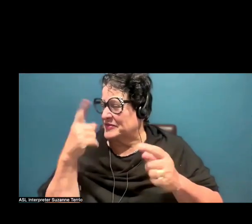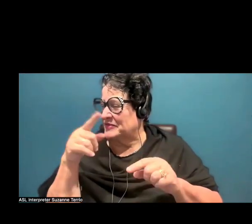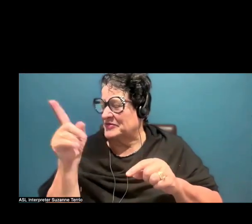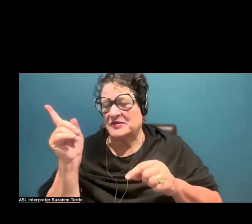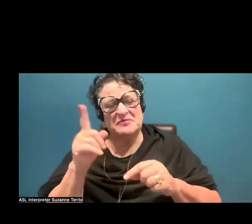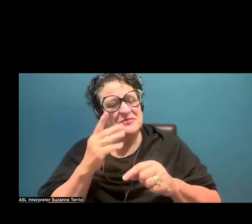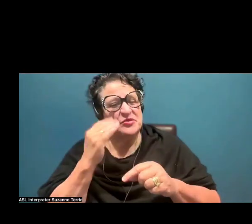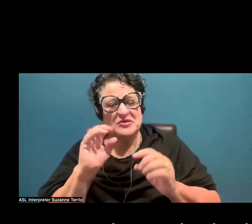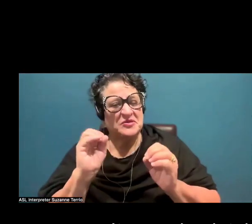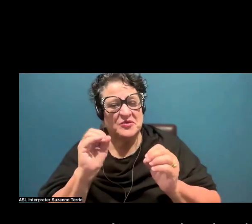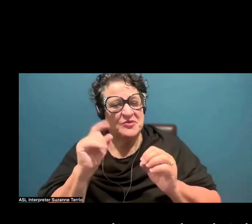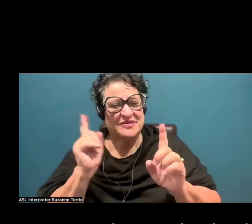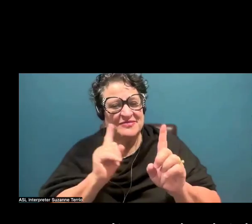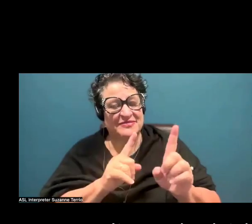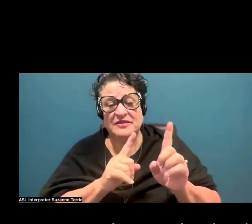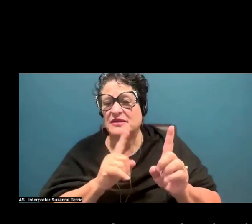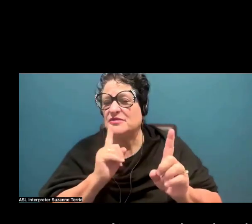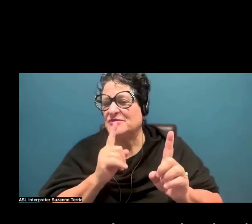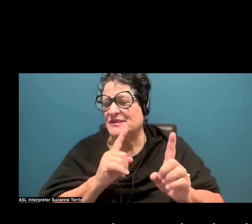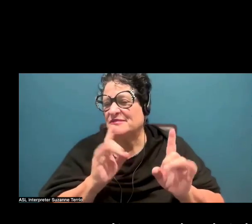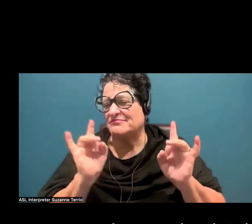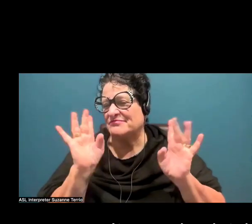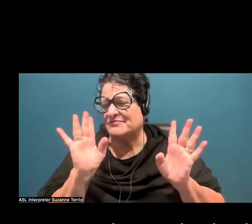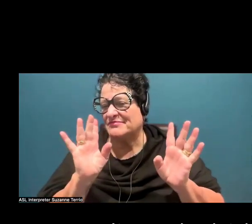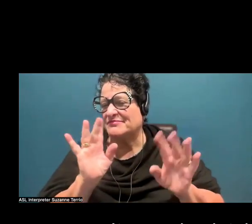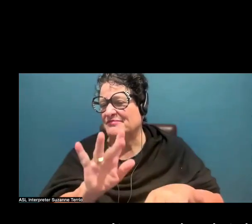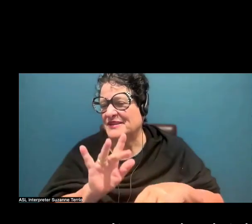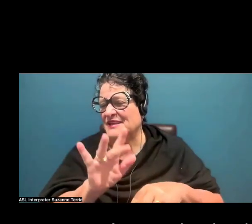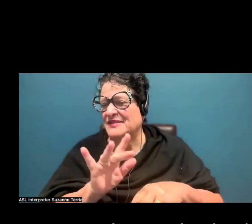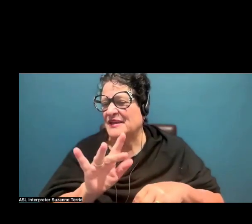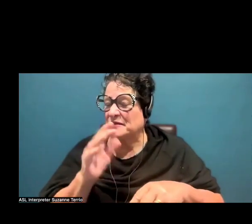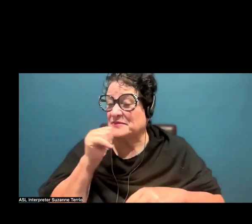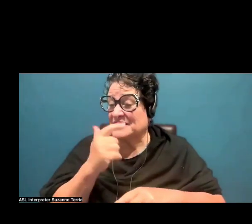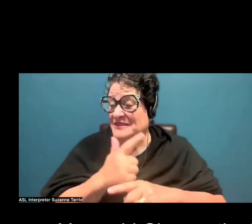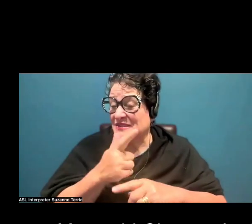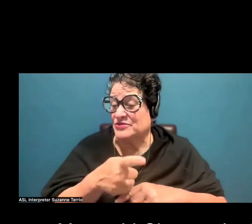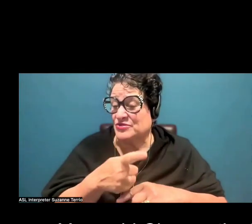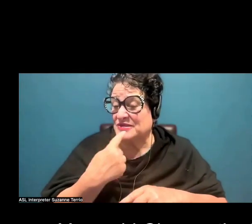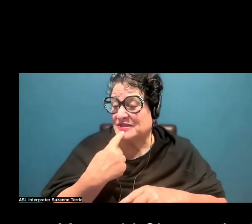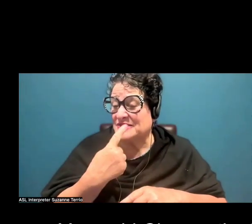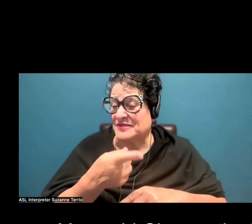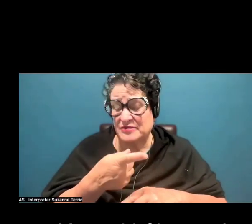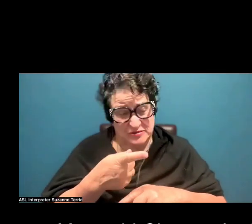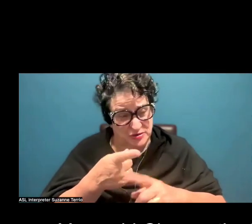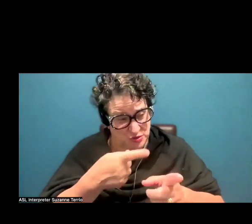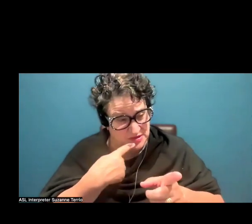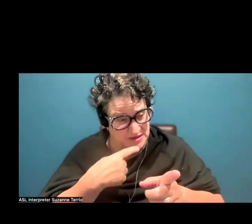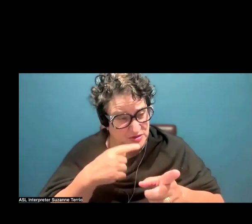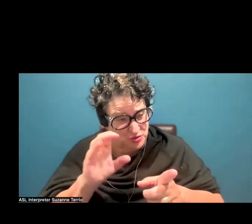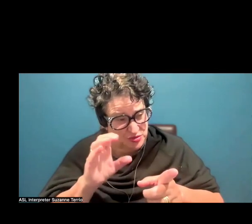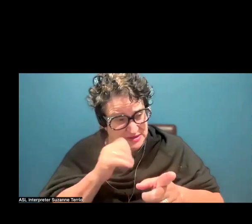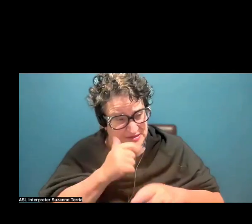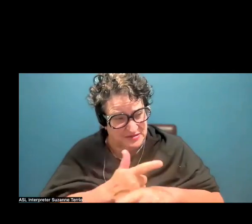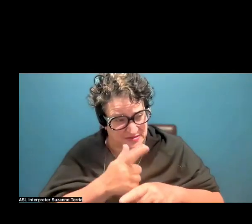nobody ever was. It was absolutely pitiful, but he'd mentioned their sister, hadn't he? You said Chrysanthe helped you with some of it? Rhea